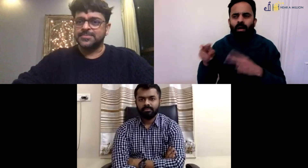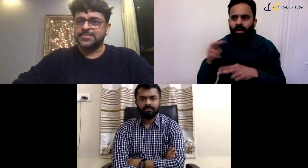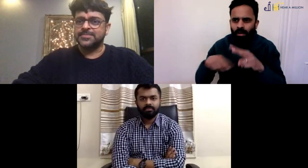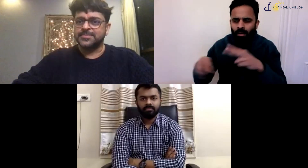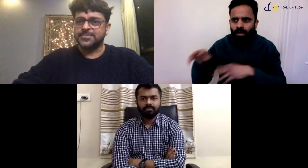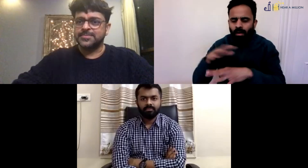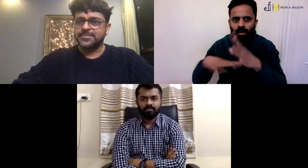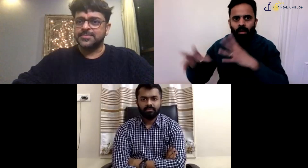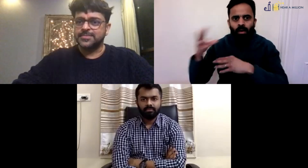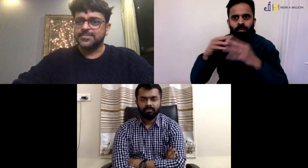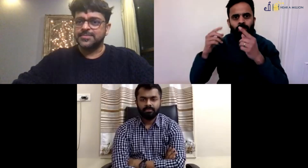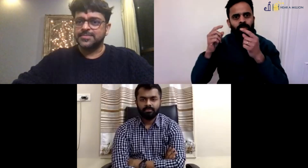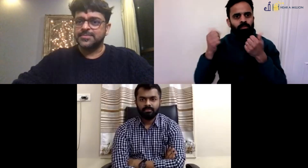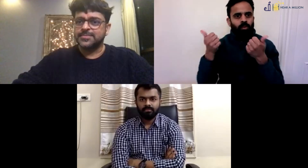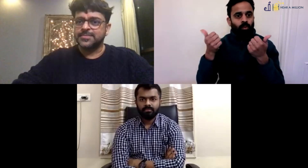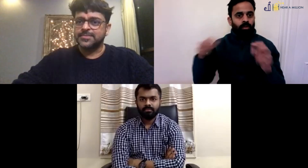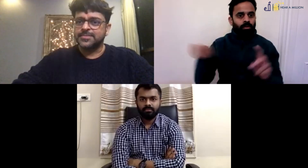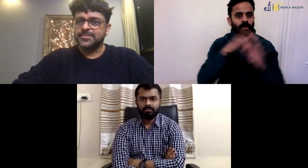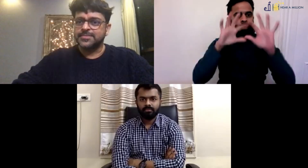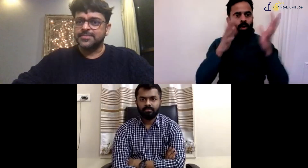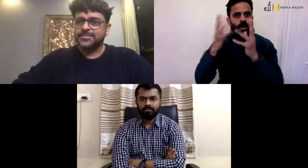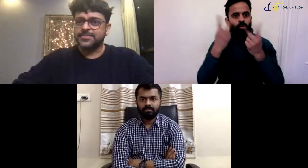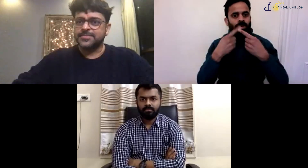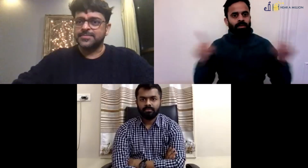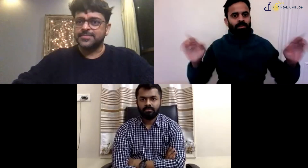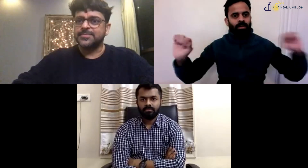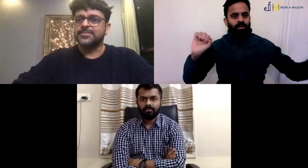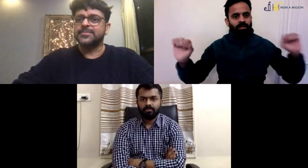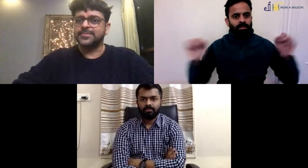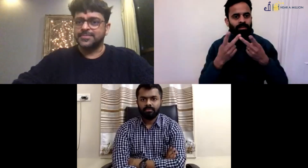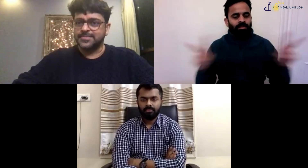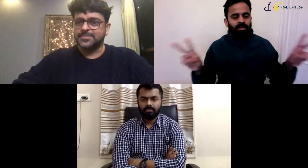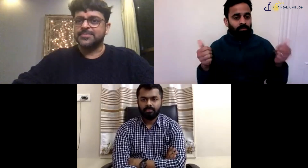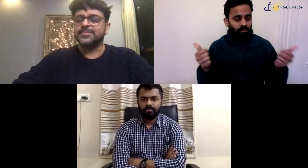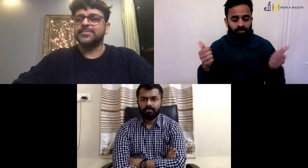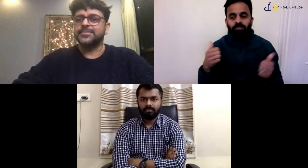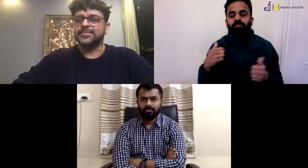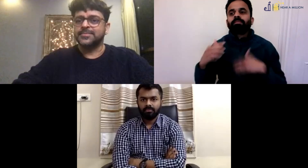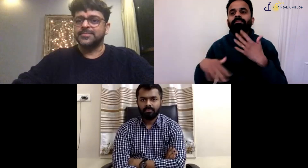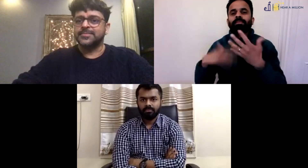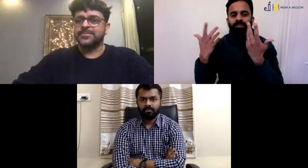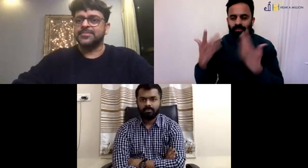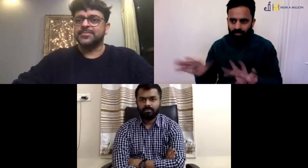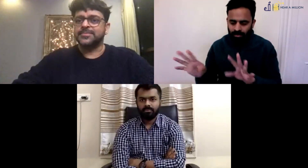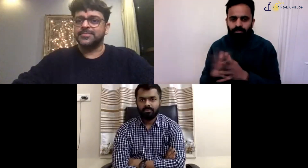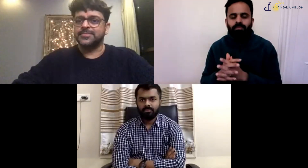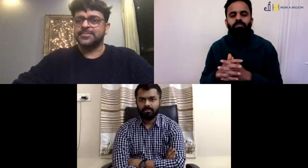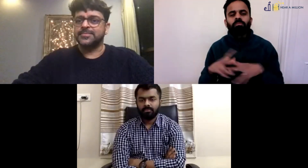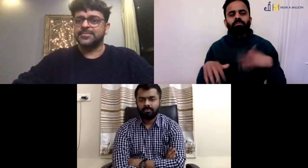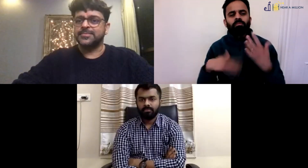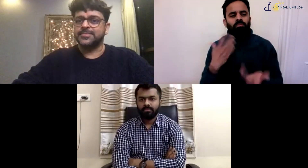it was a little bit different, and it was two different worlds in itself, which was